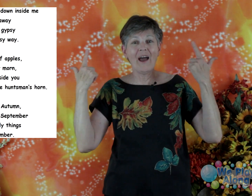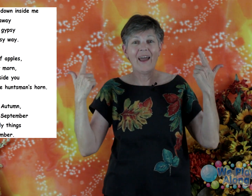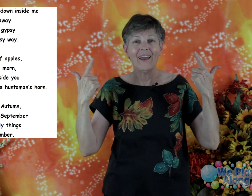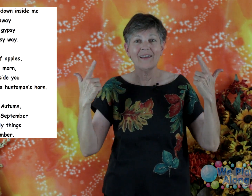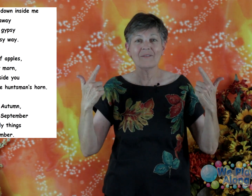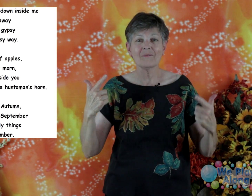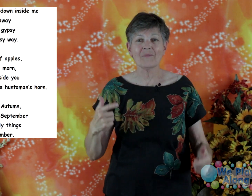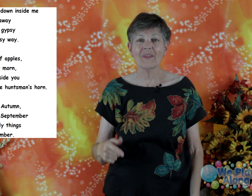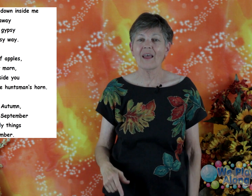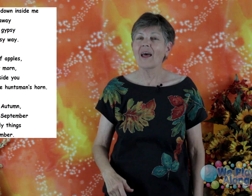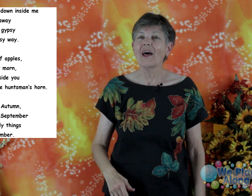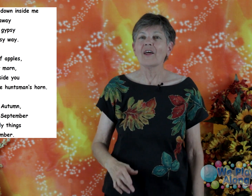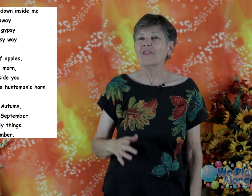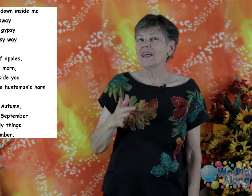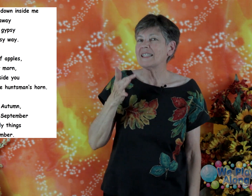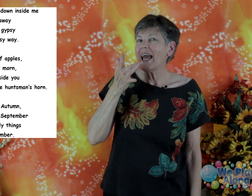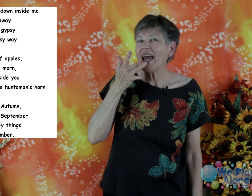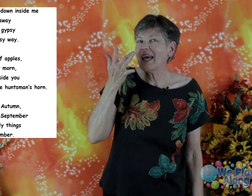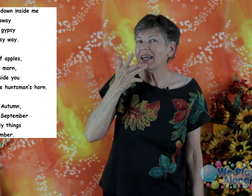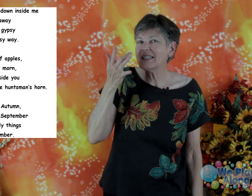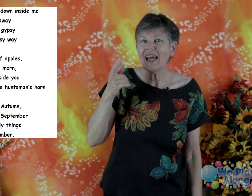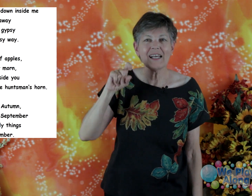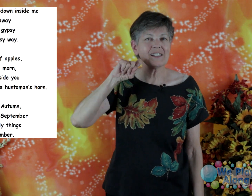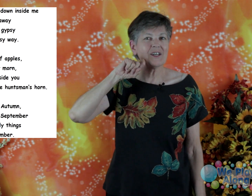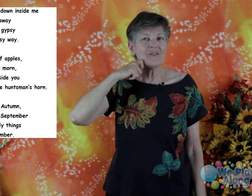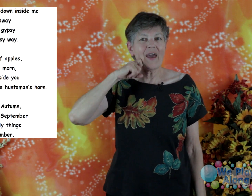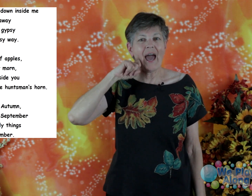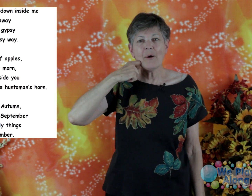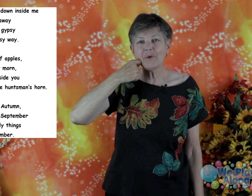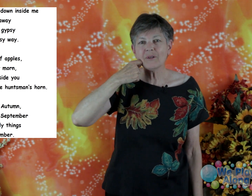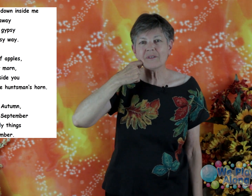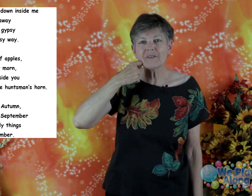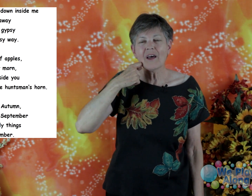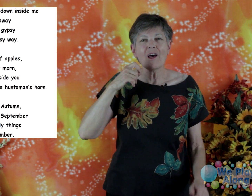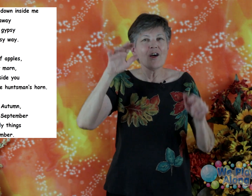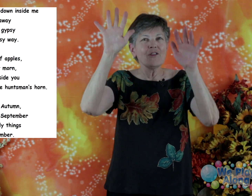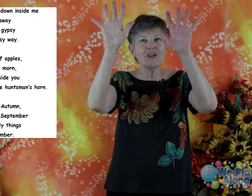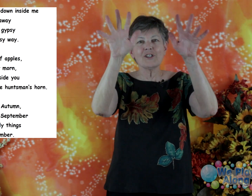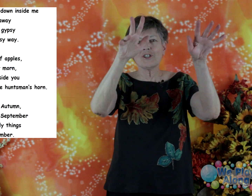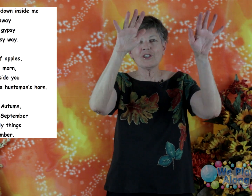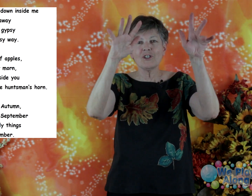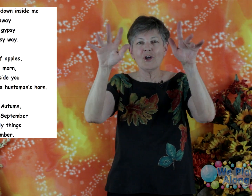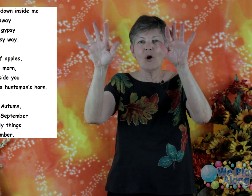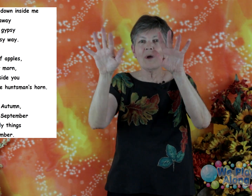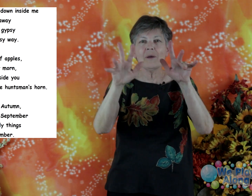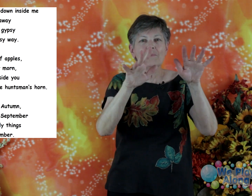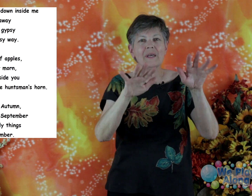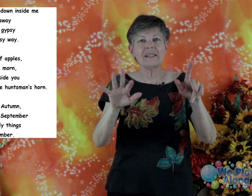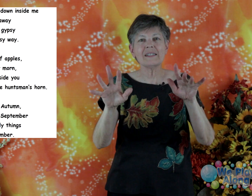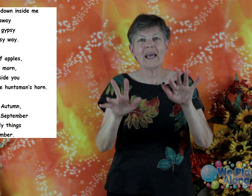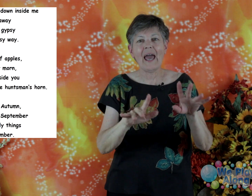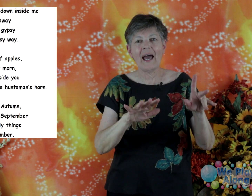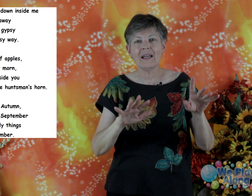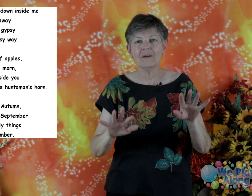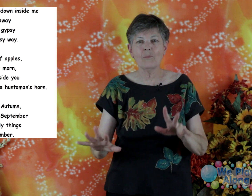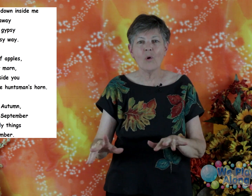way. The tangy taste of apples, the snowy mist at